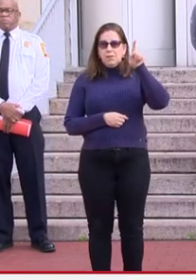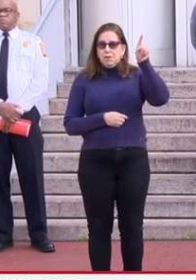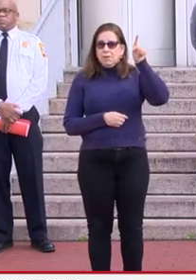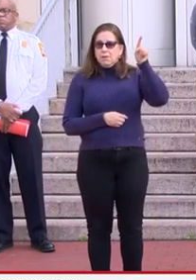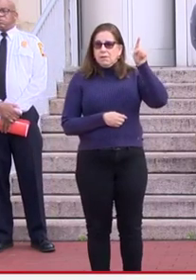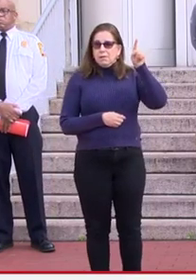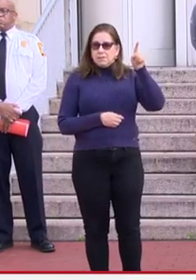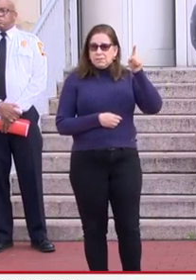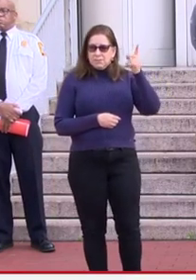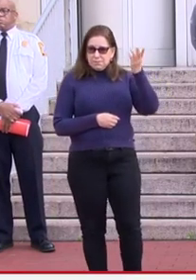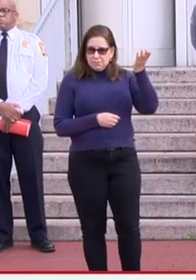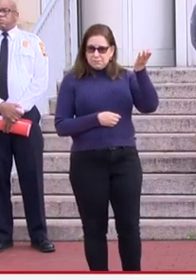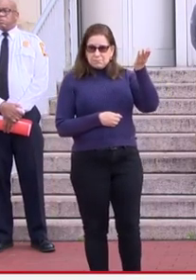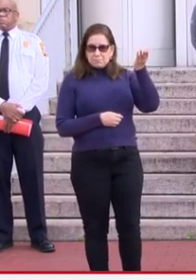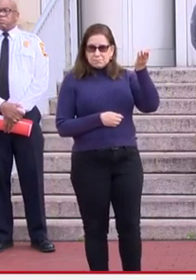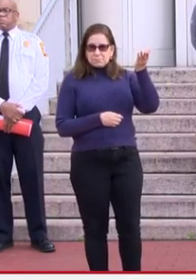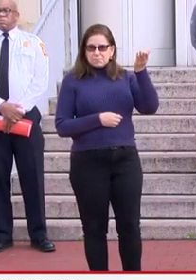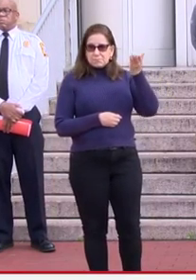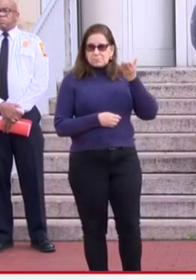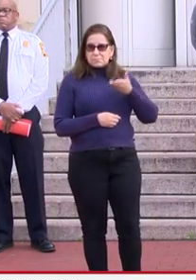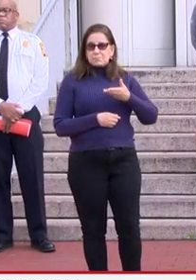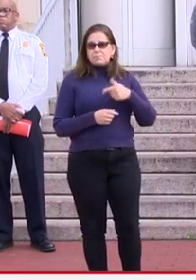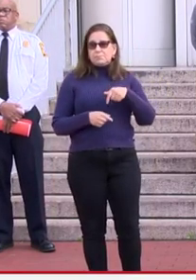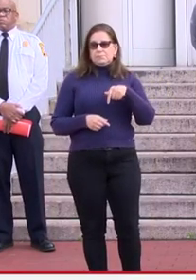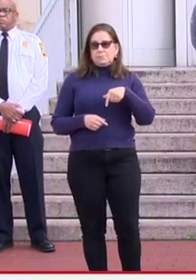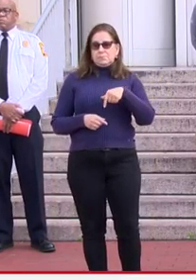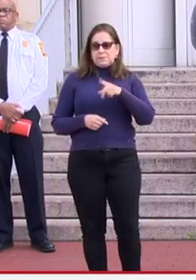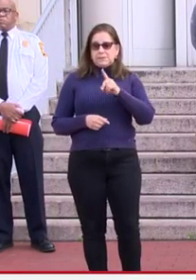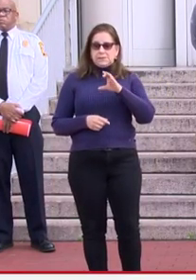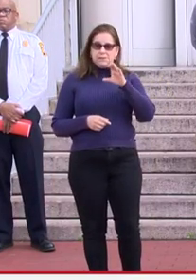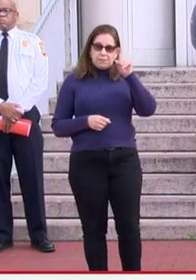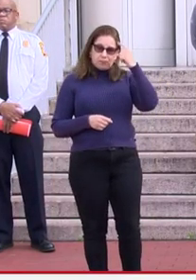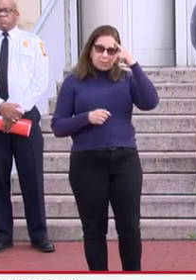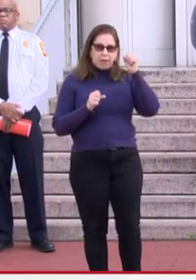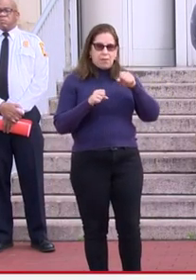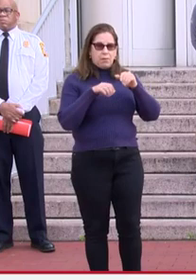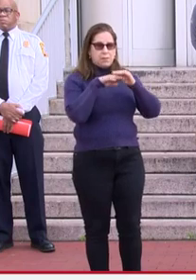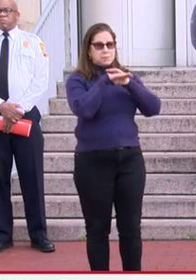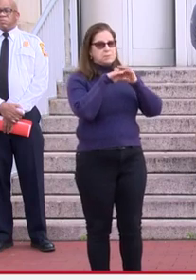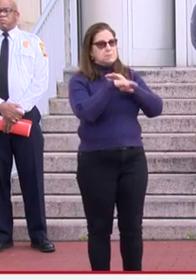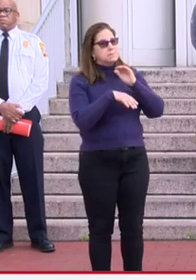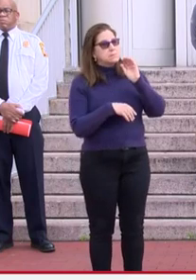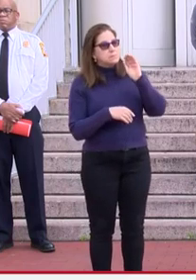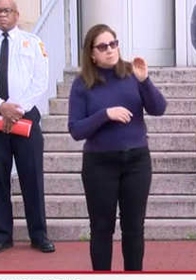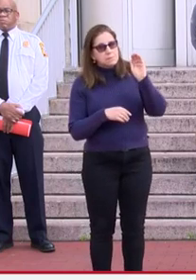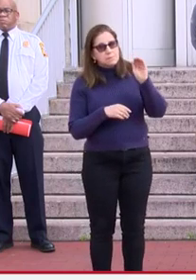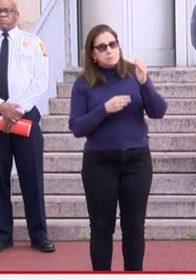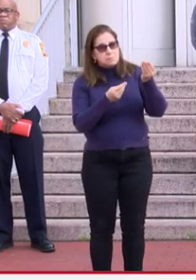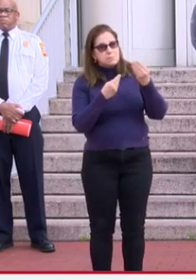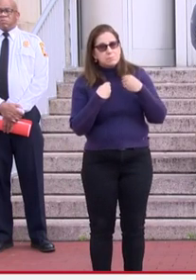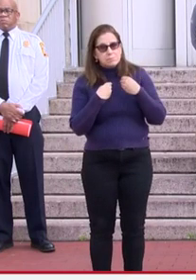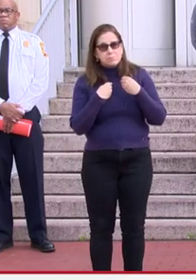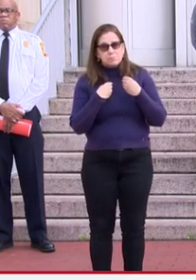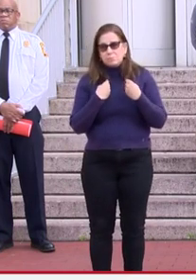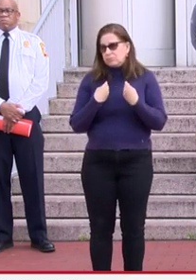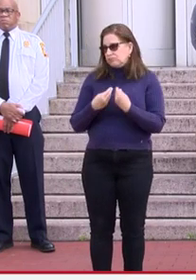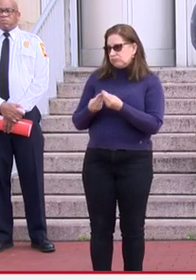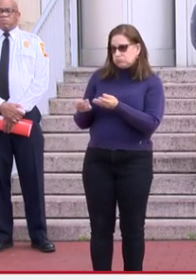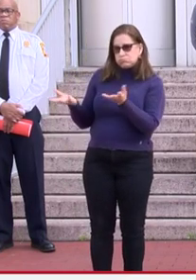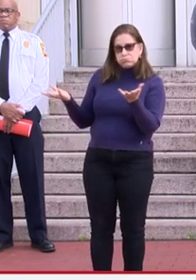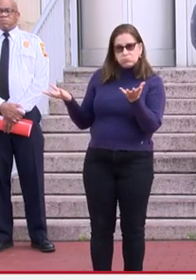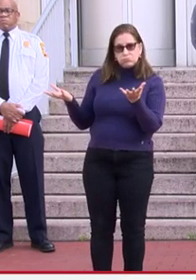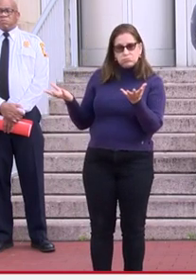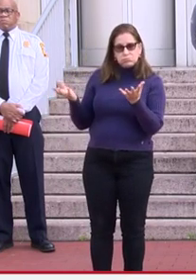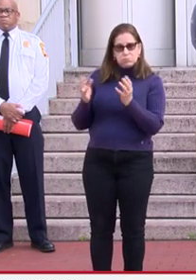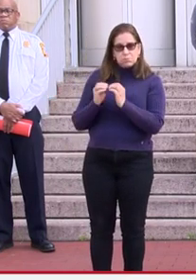that we can make a request that would potentially allow us to help the healthcare providers in the district. This week, we are making